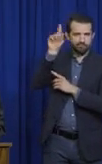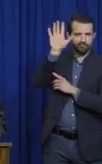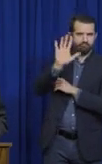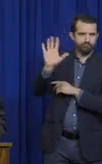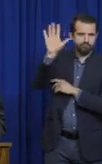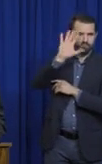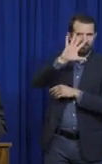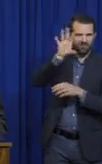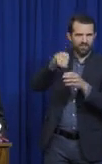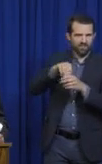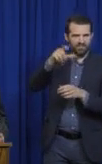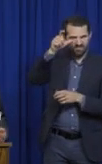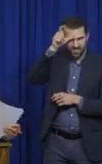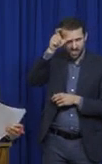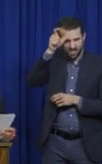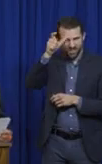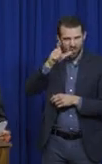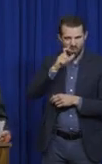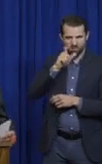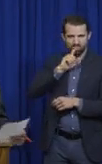firefighter who passed away and